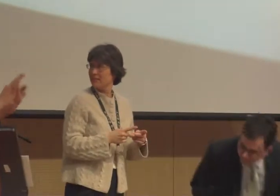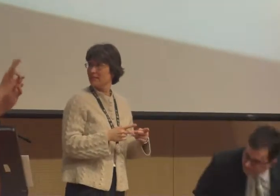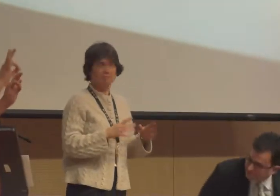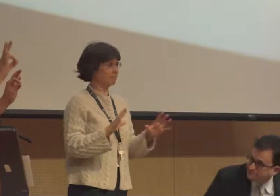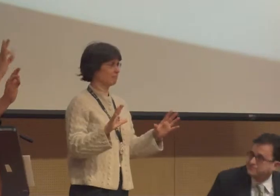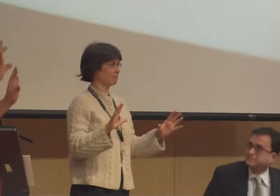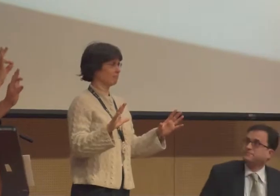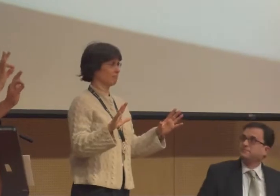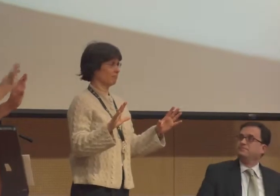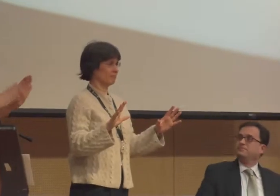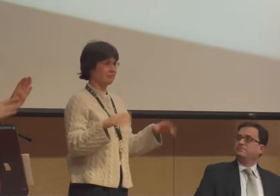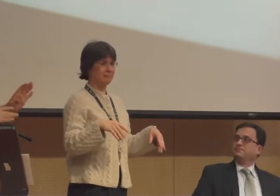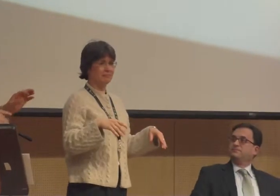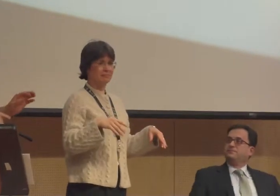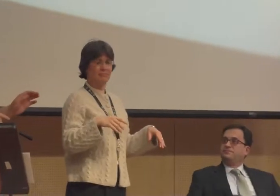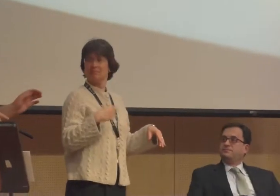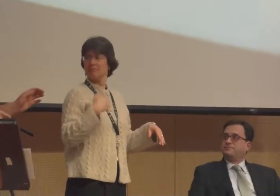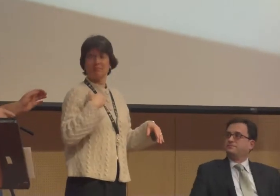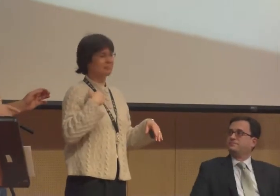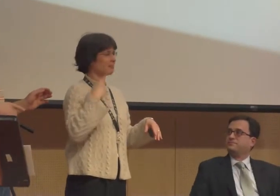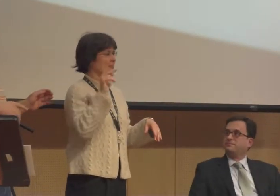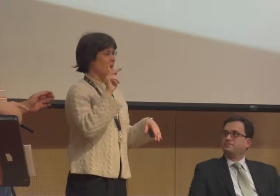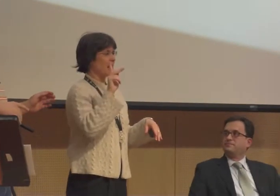It's a good place. Can everybody see me? Come